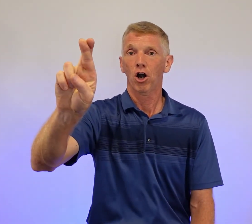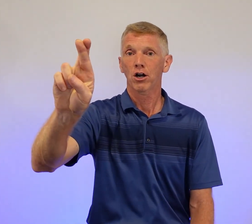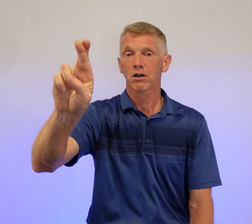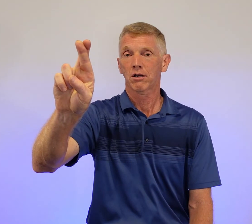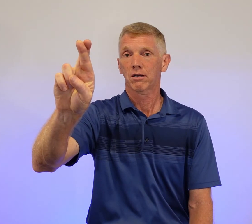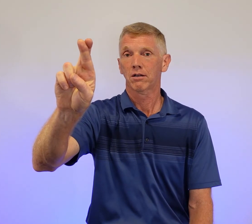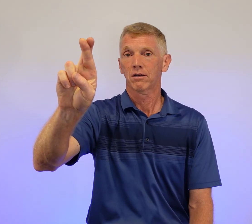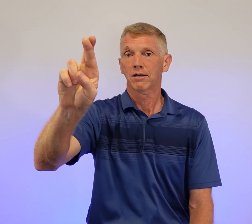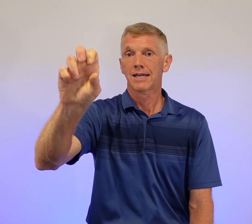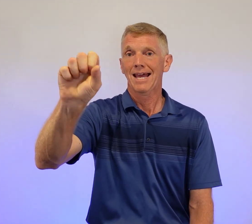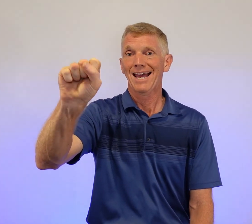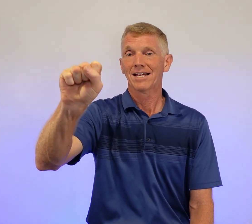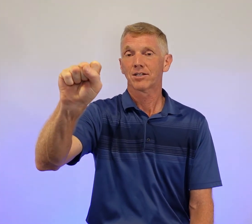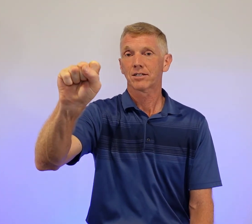R. S.